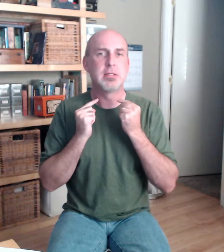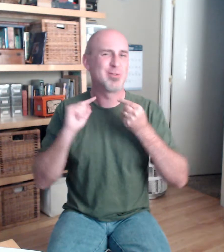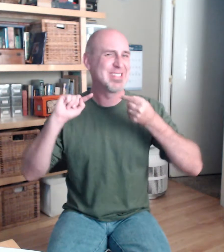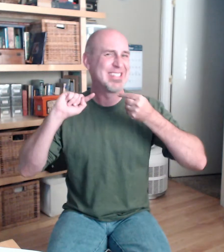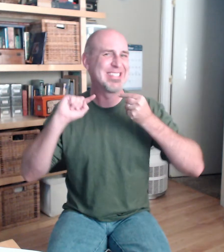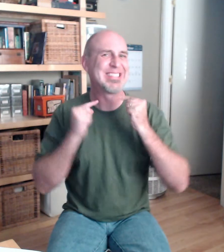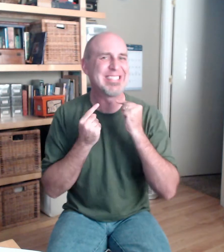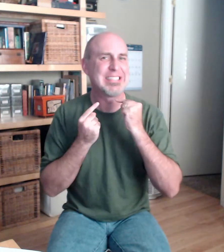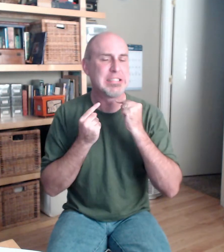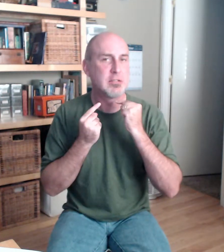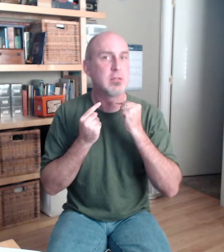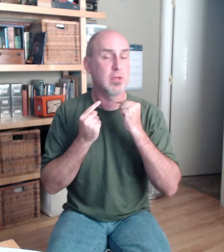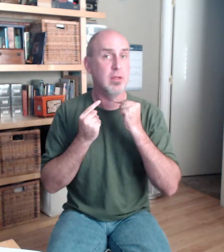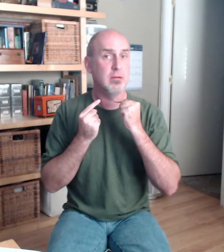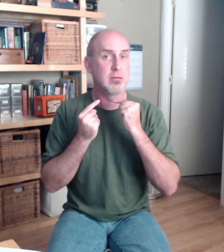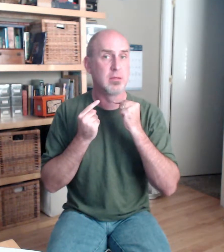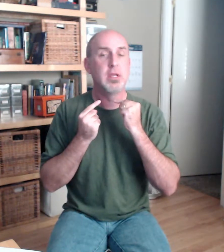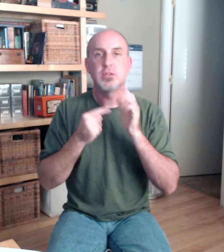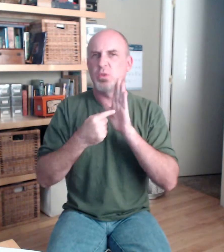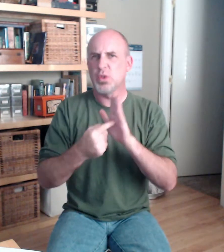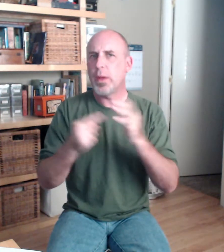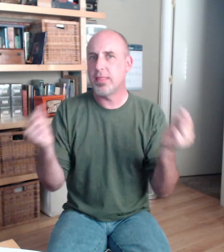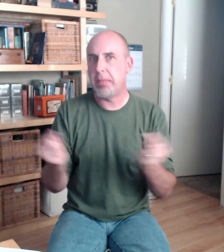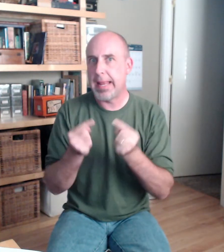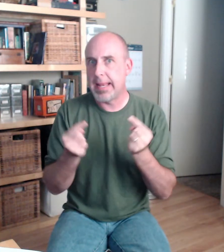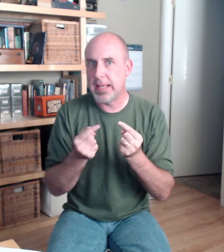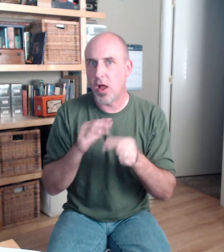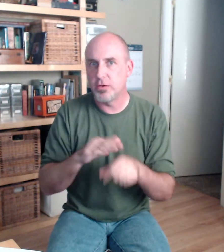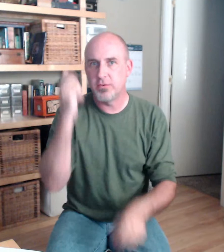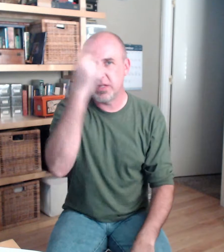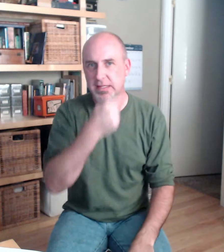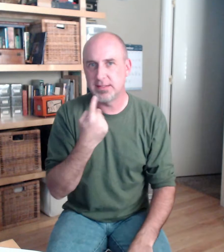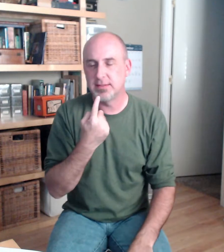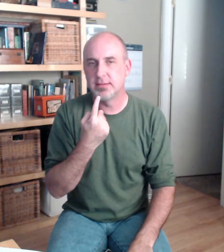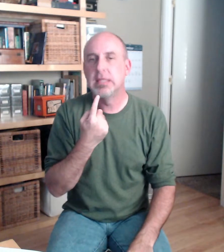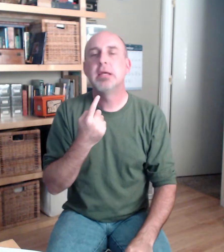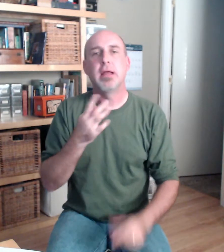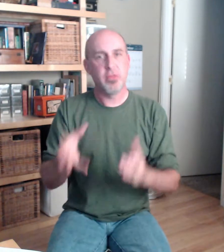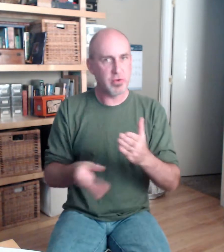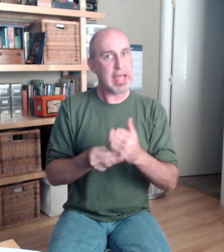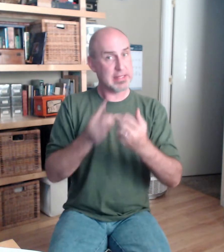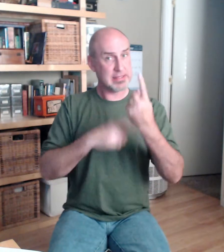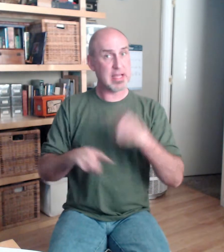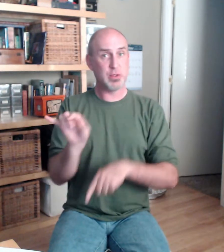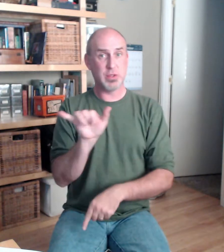Or, okay? So you're showing the pain on your face, and then you're adding the sign too,